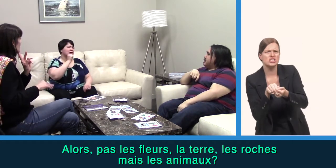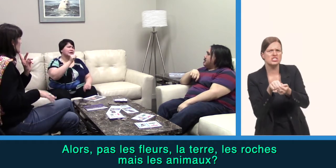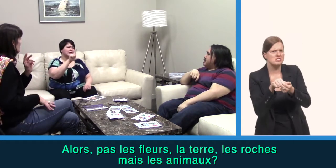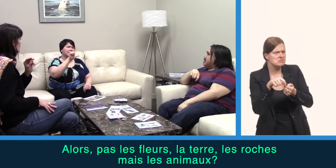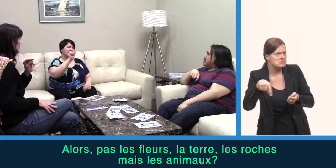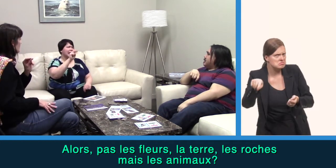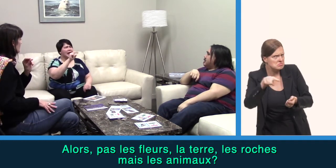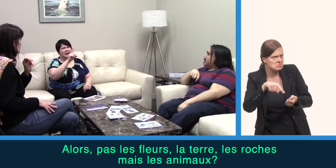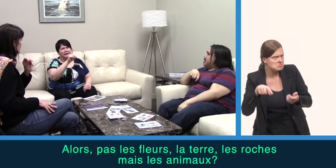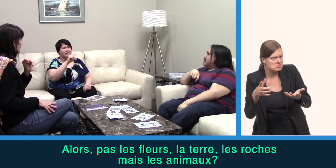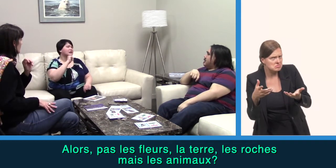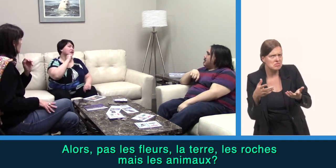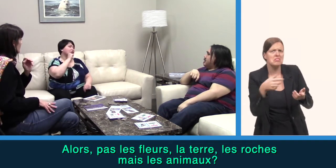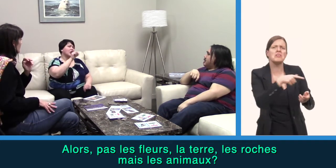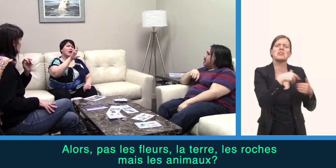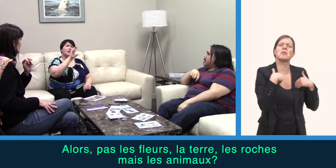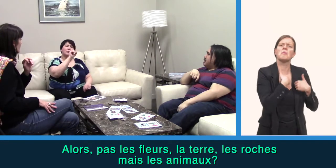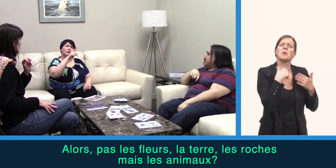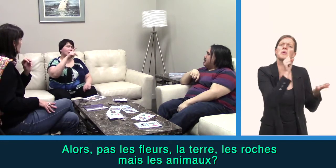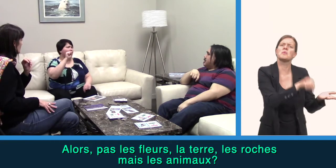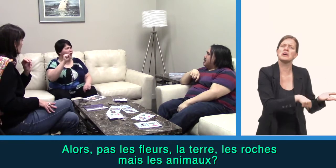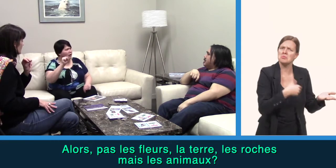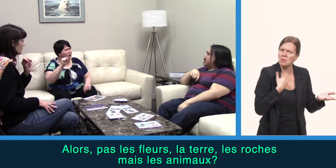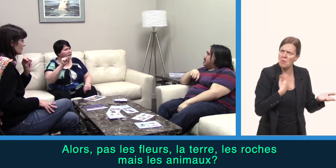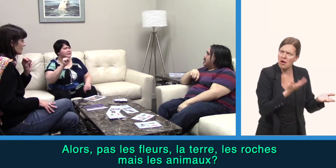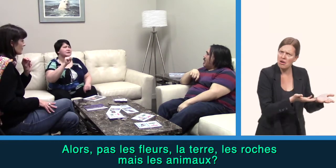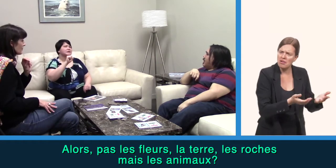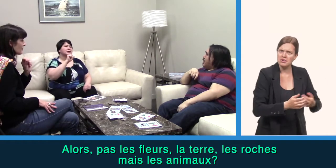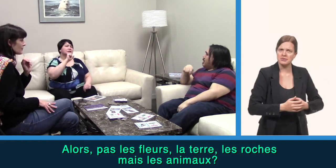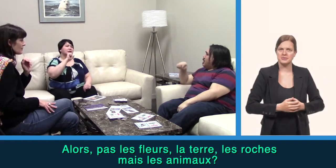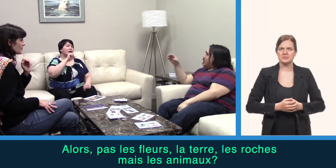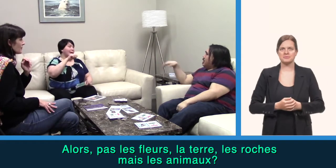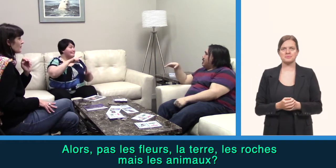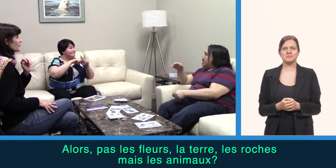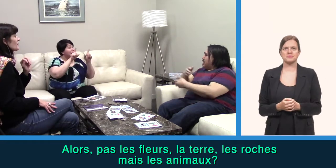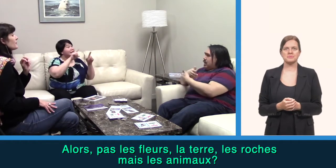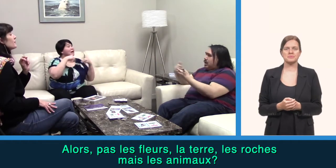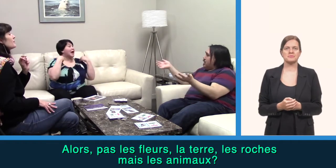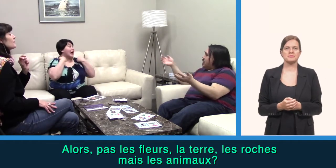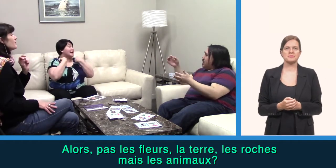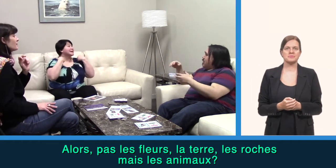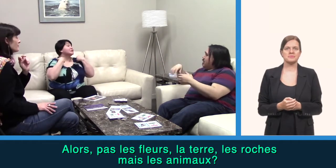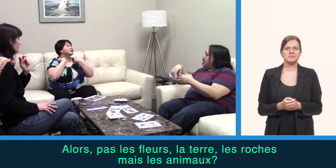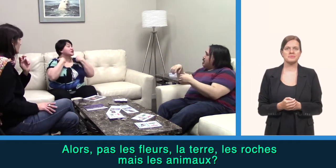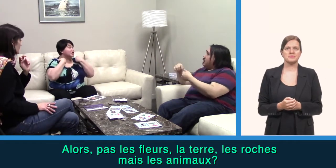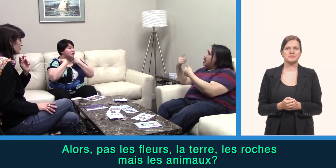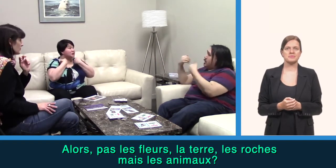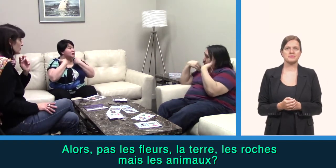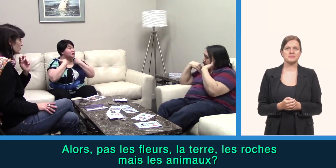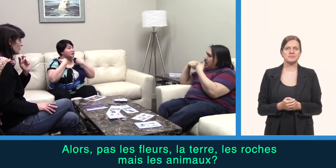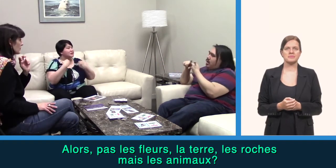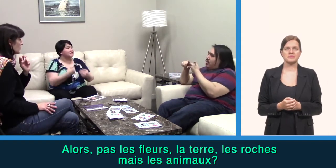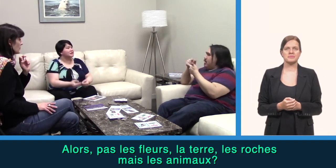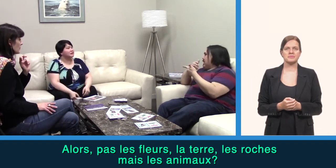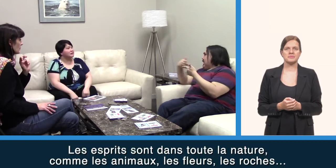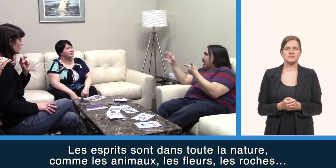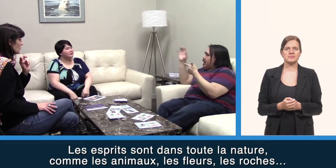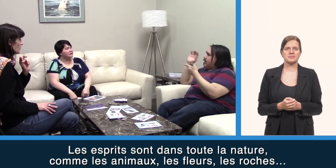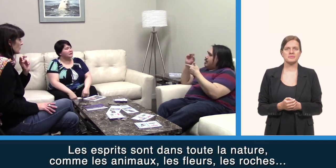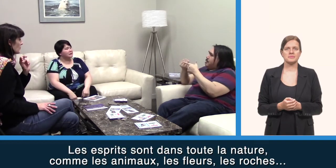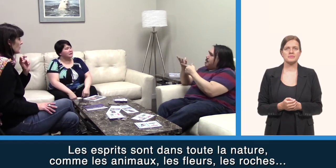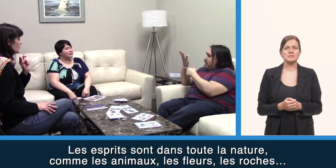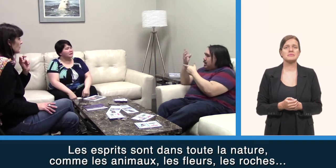flowers, not land, not rocks, but animals.